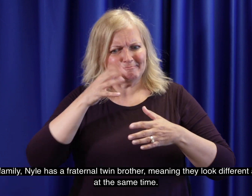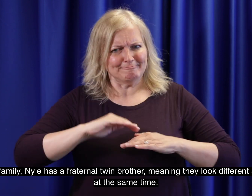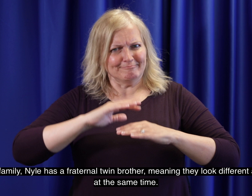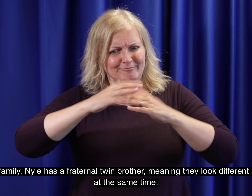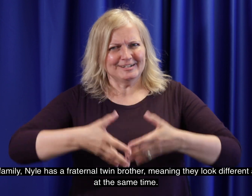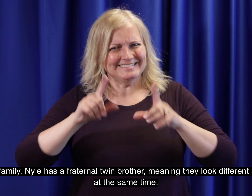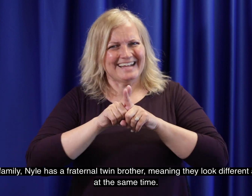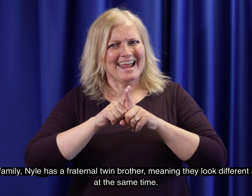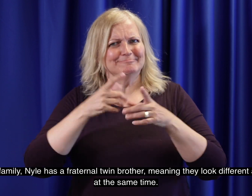time.